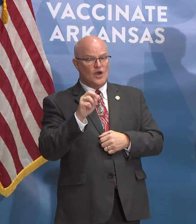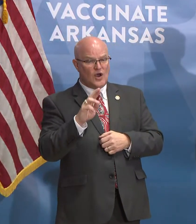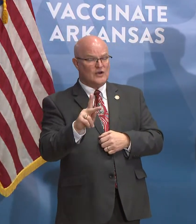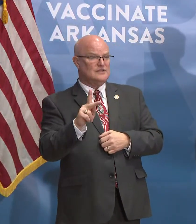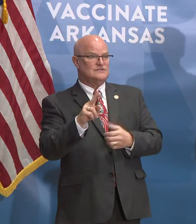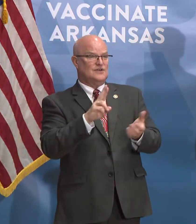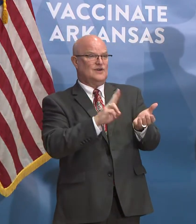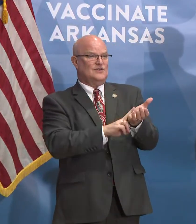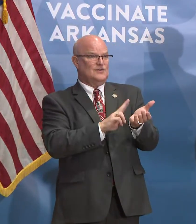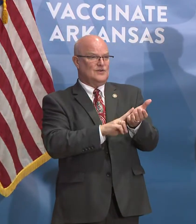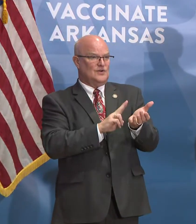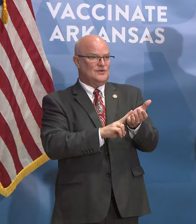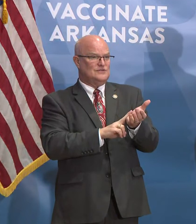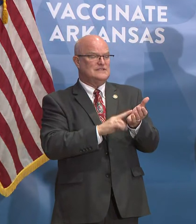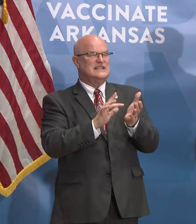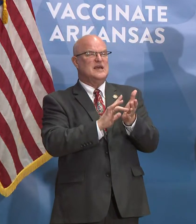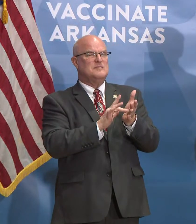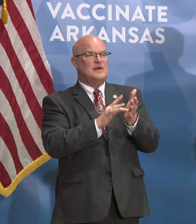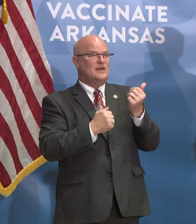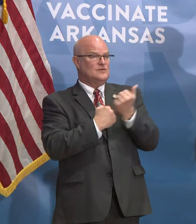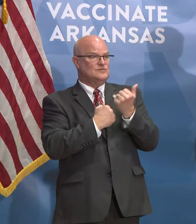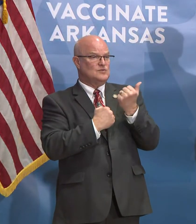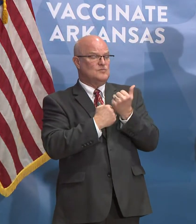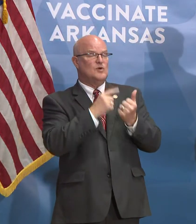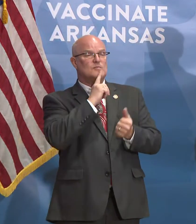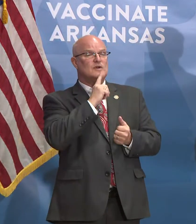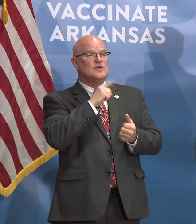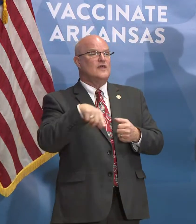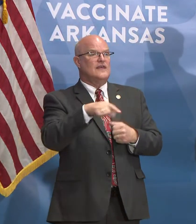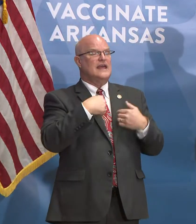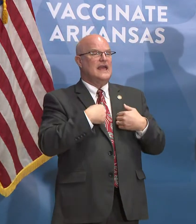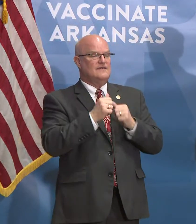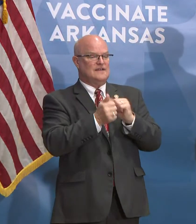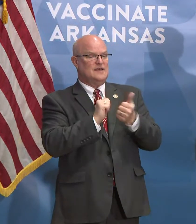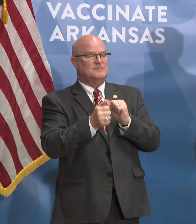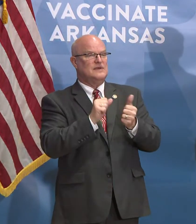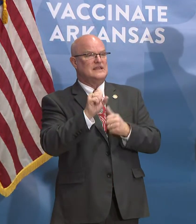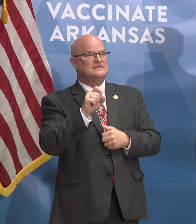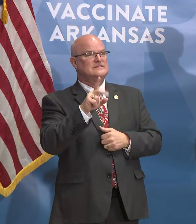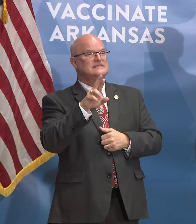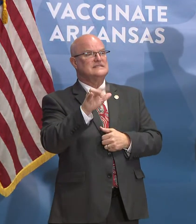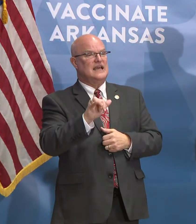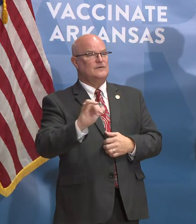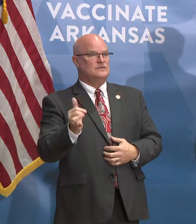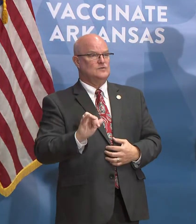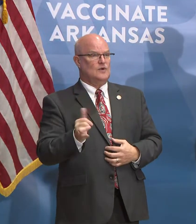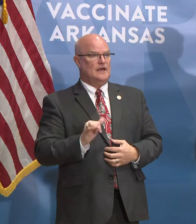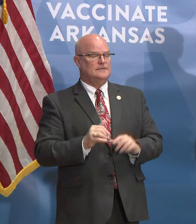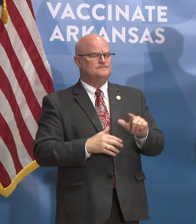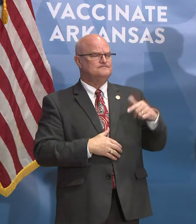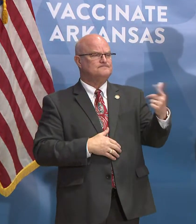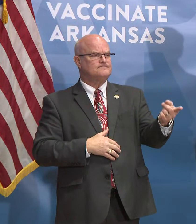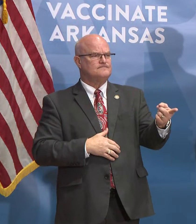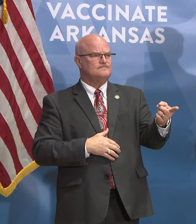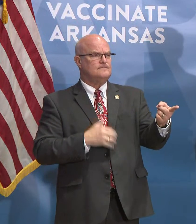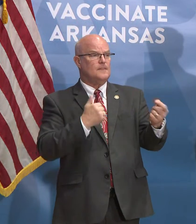Arkansas nurses and medical support to make sure they have a competitive salary as well. And is there any